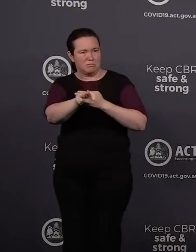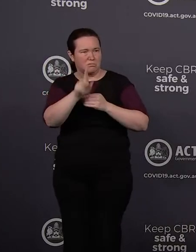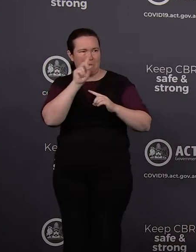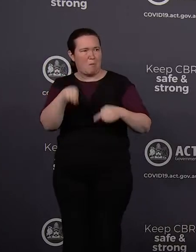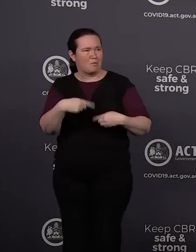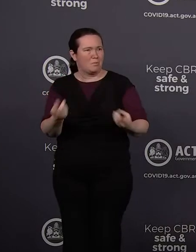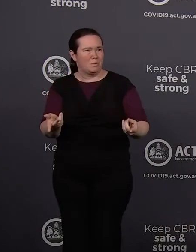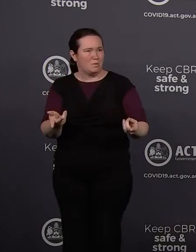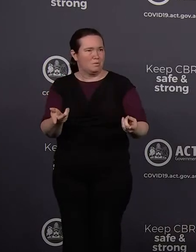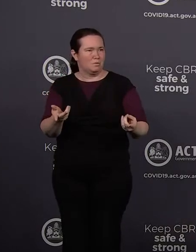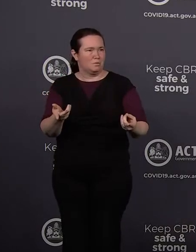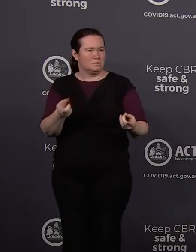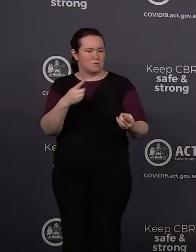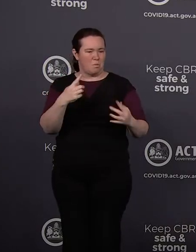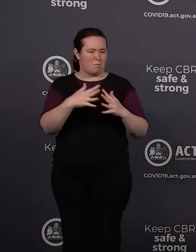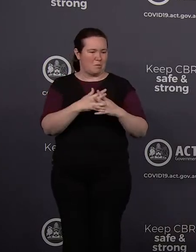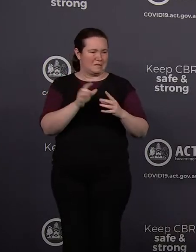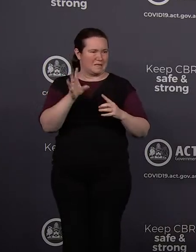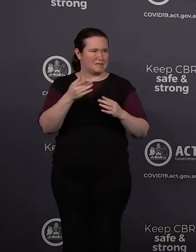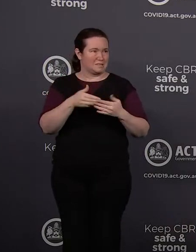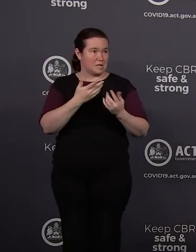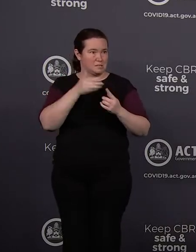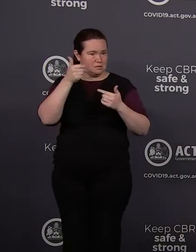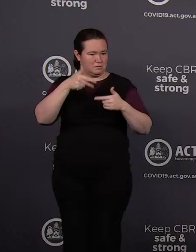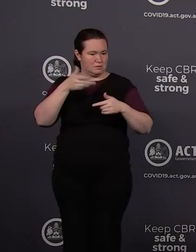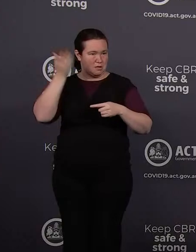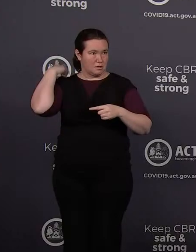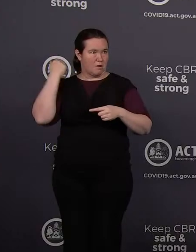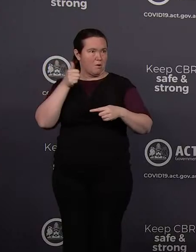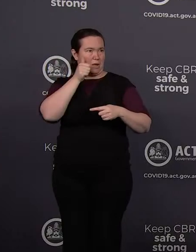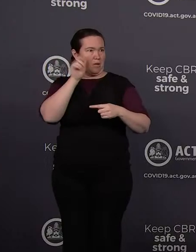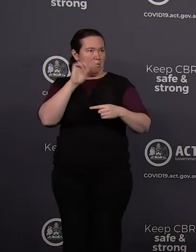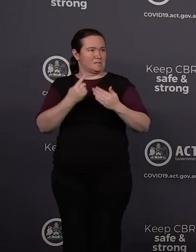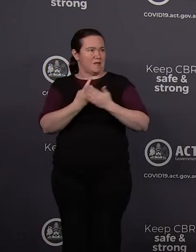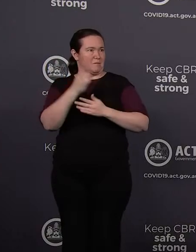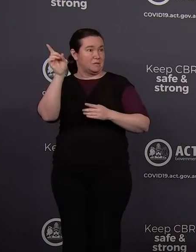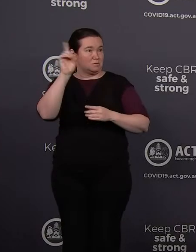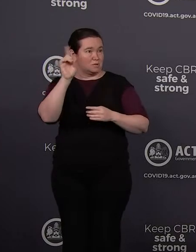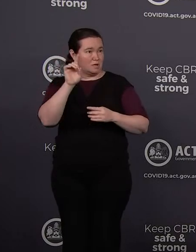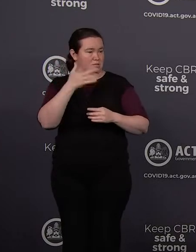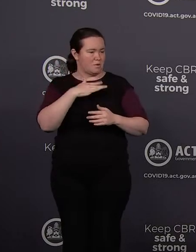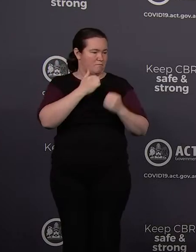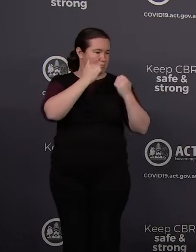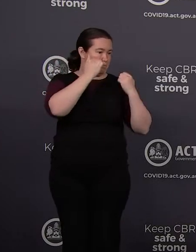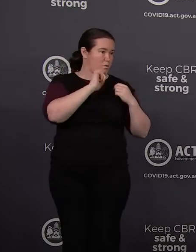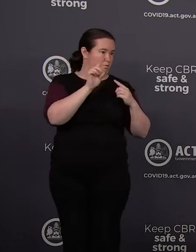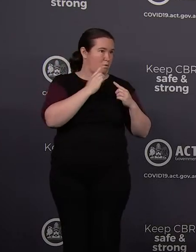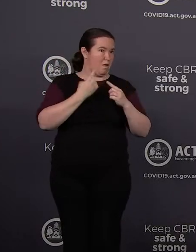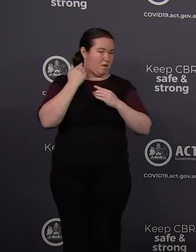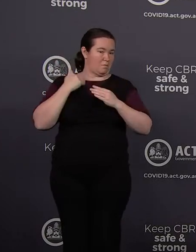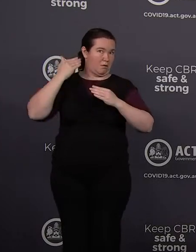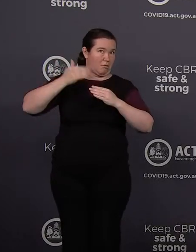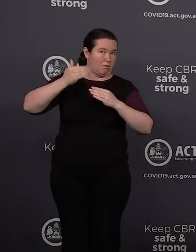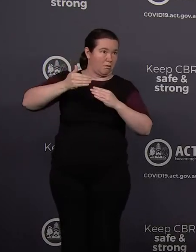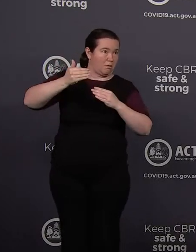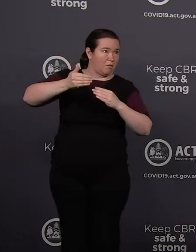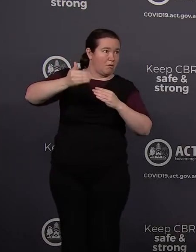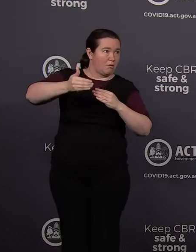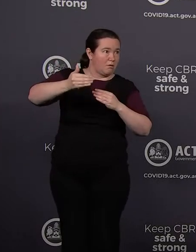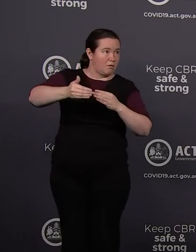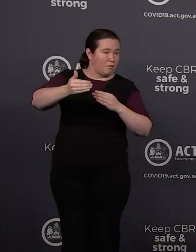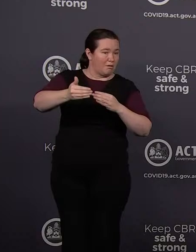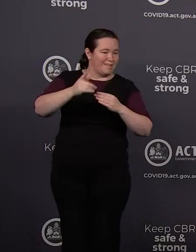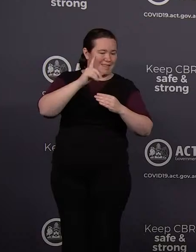week to 10 days ago. So we get that evidence of what was happening. That